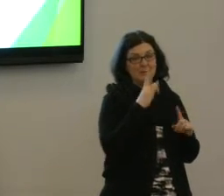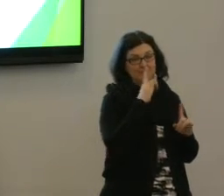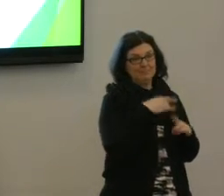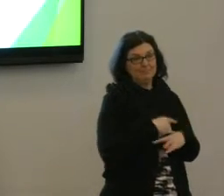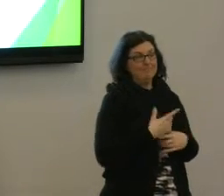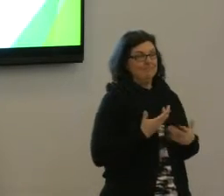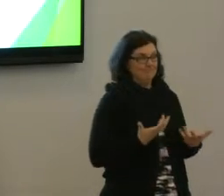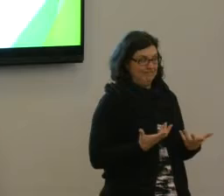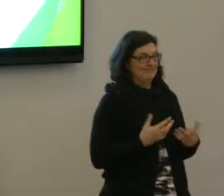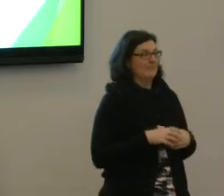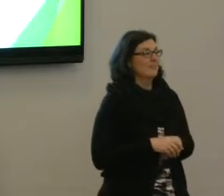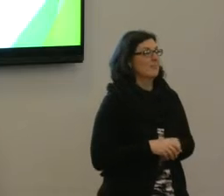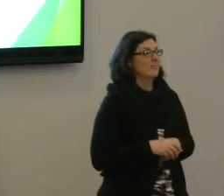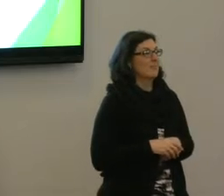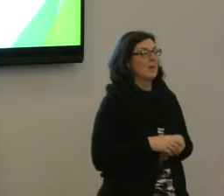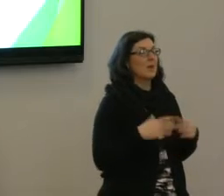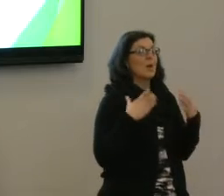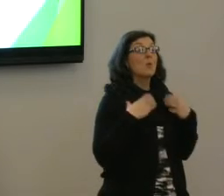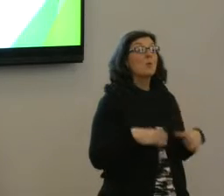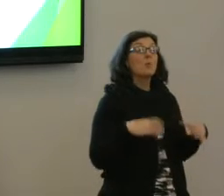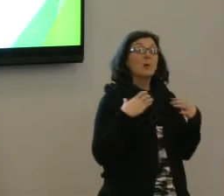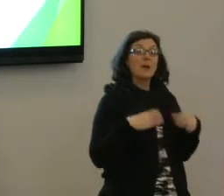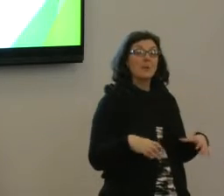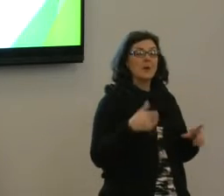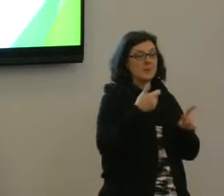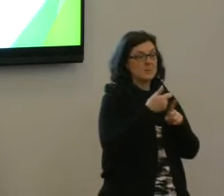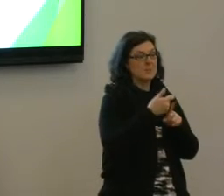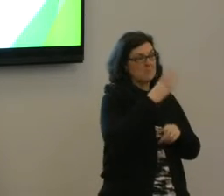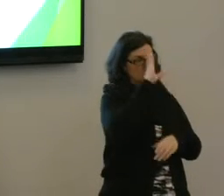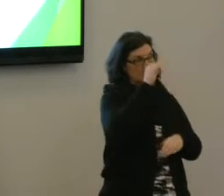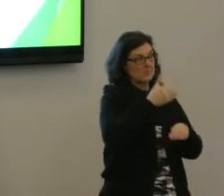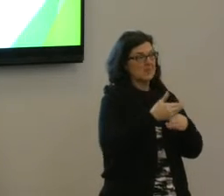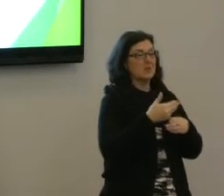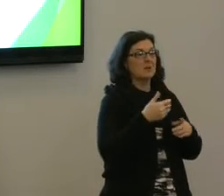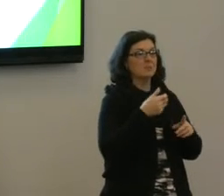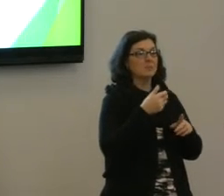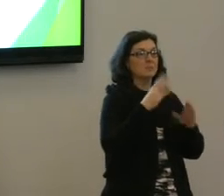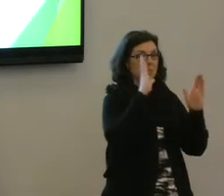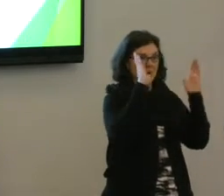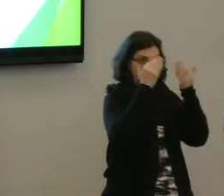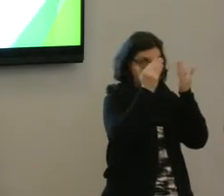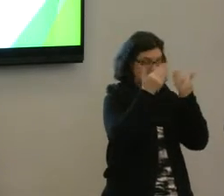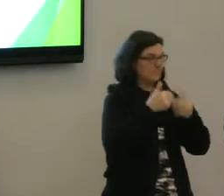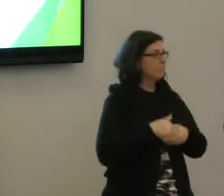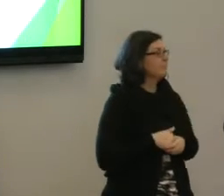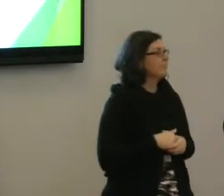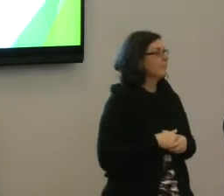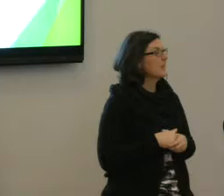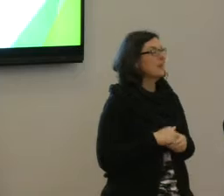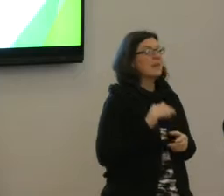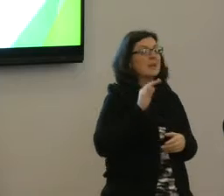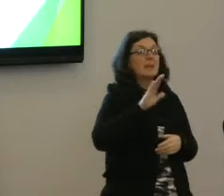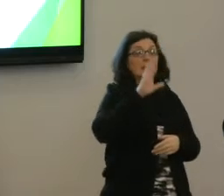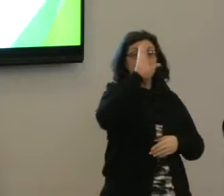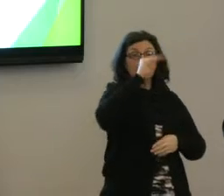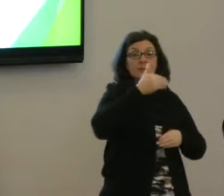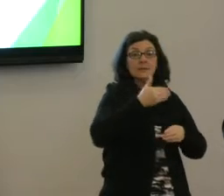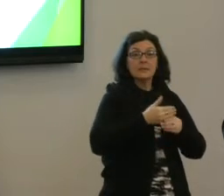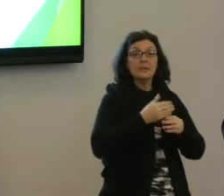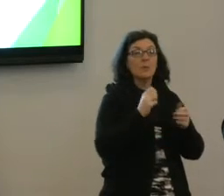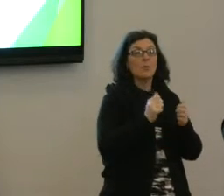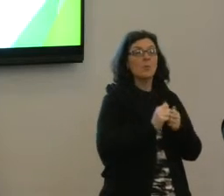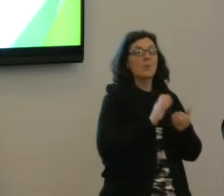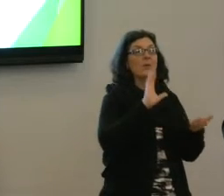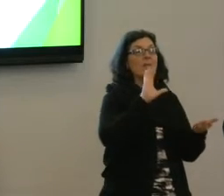Or a rabbi who had a son with autism, whose son began to kind of make sounds along with the